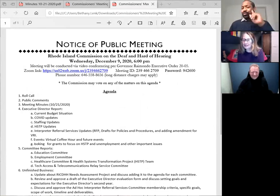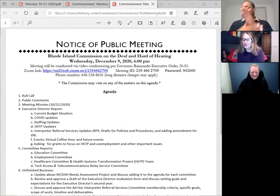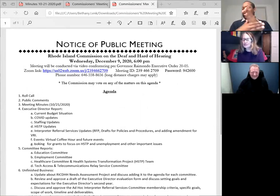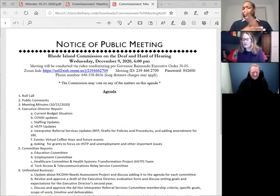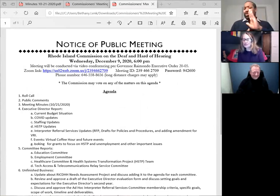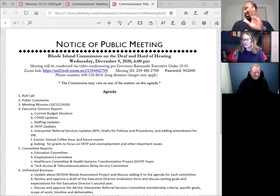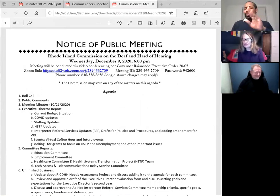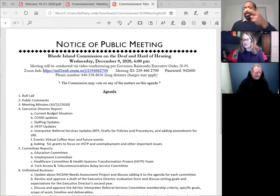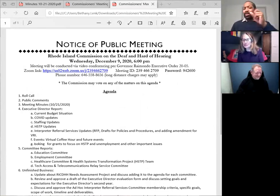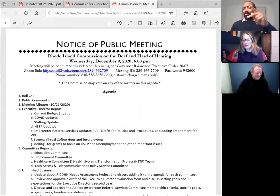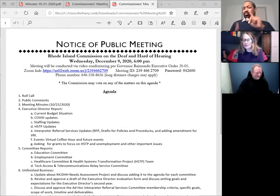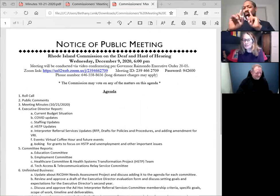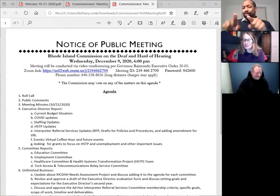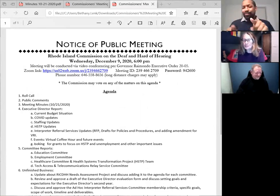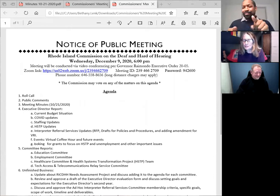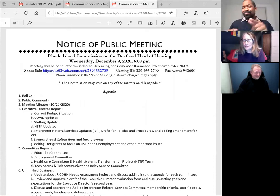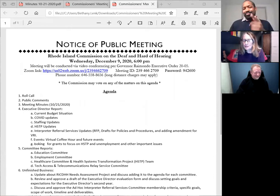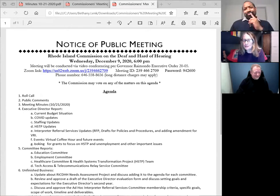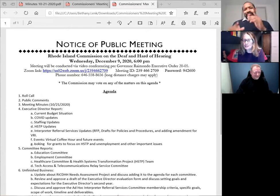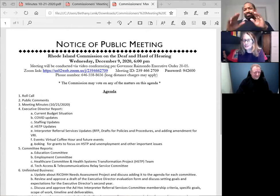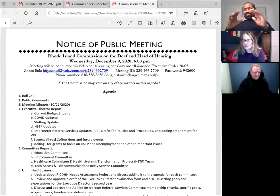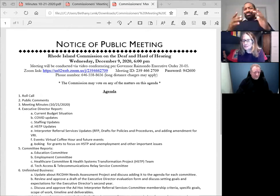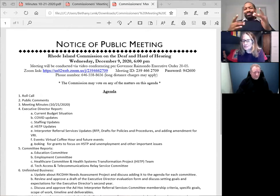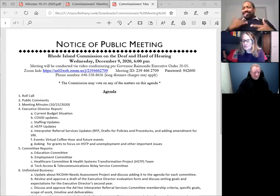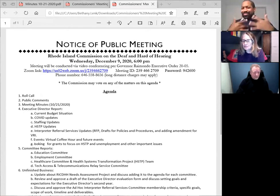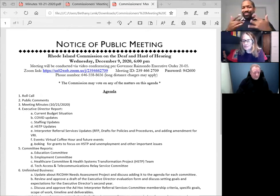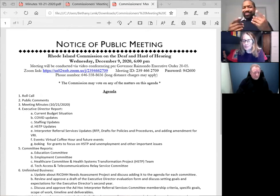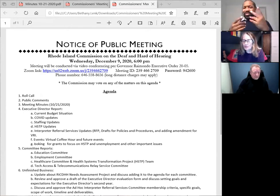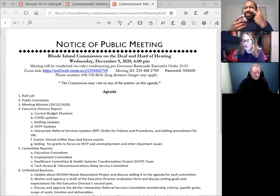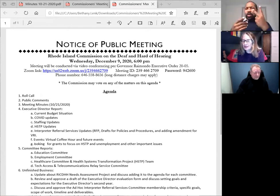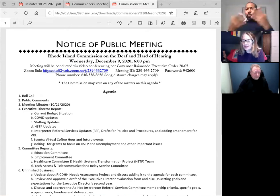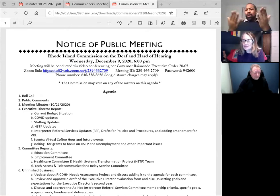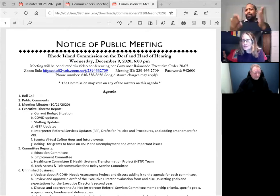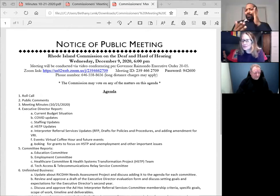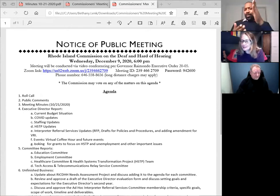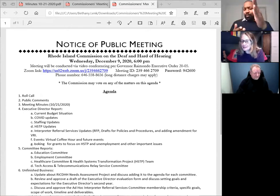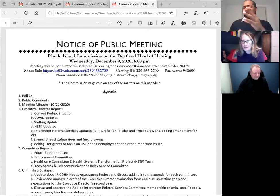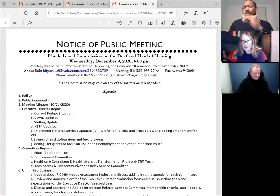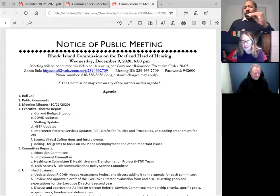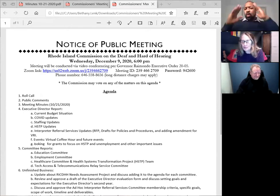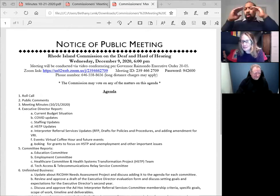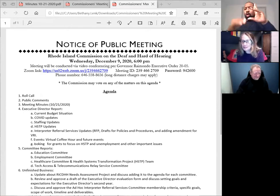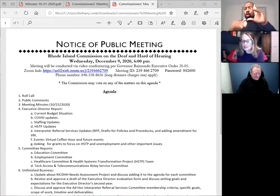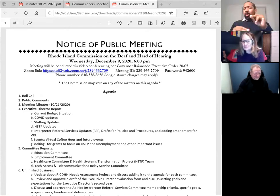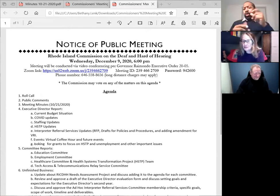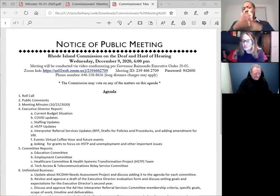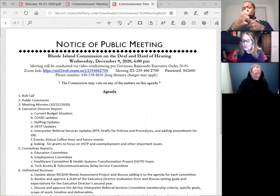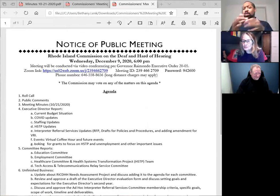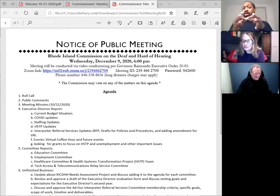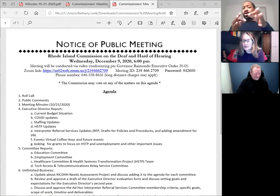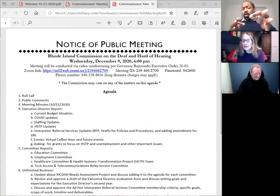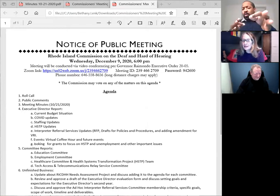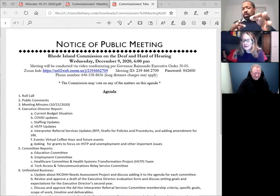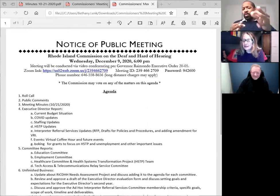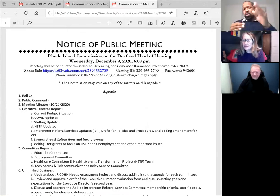Okay, thank you so much, Christine. I appreciate you sharing the HSTP report. I'm so excited about this project and for our